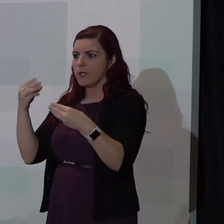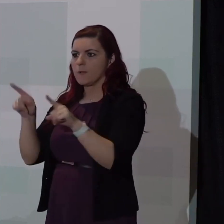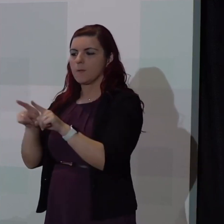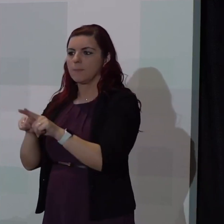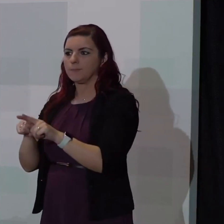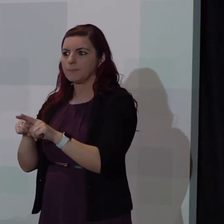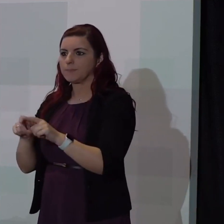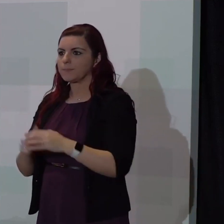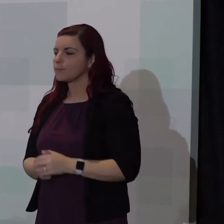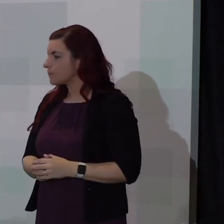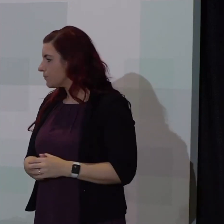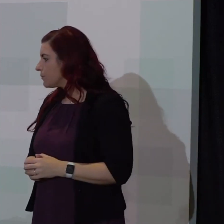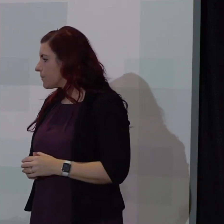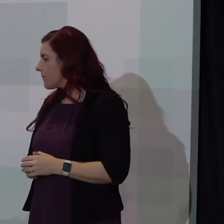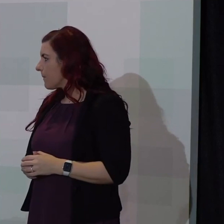Now,